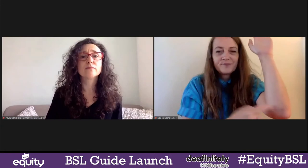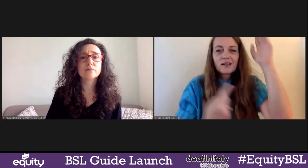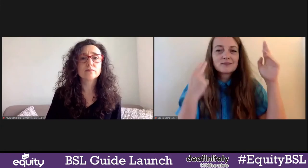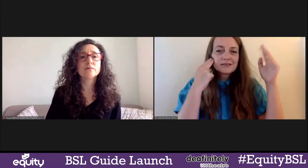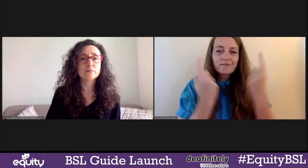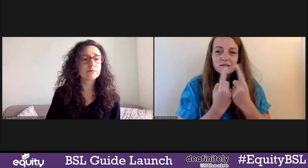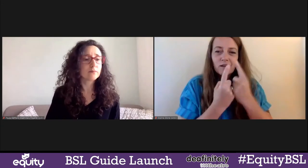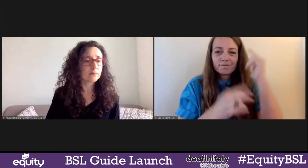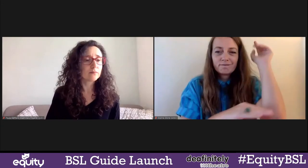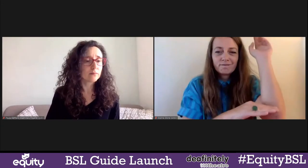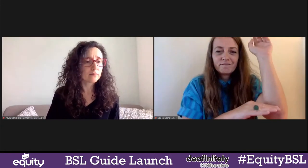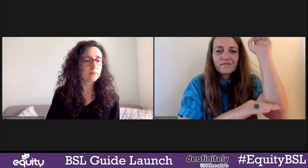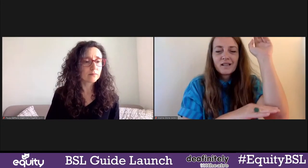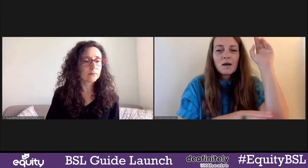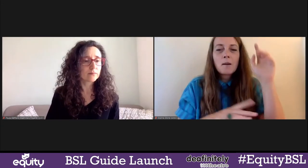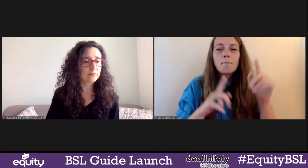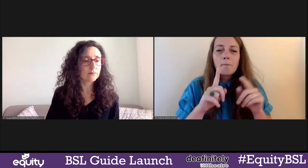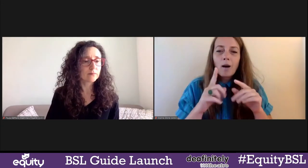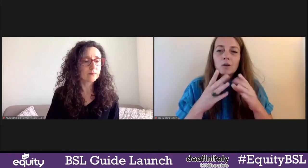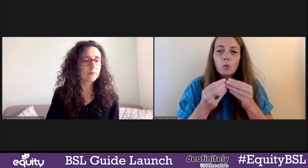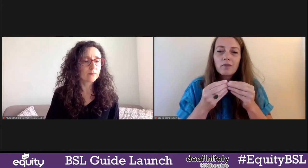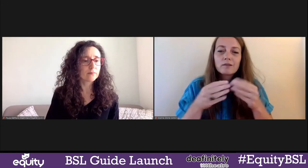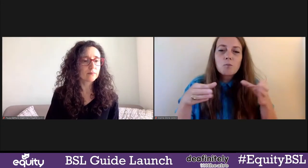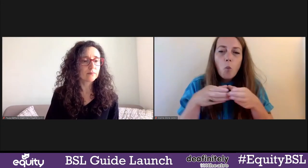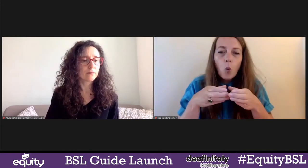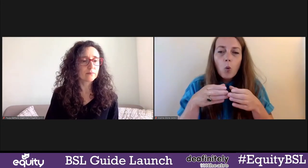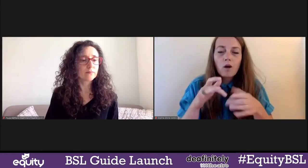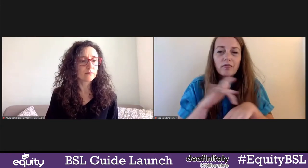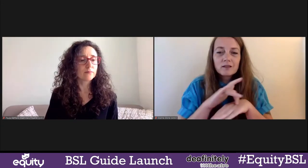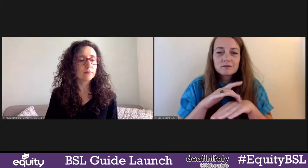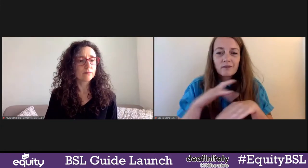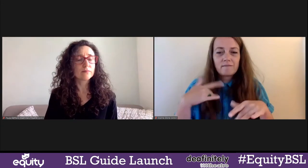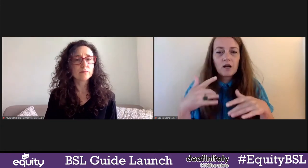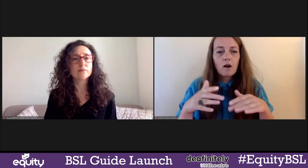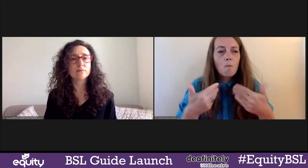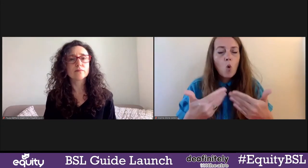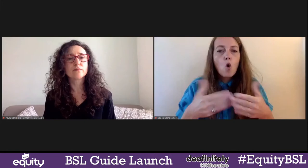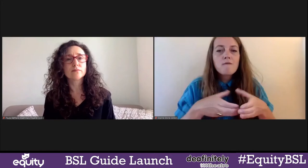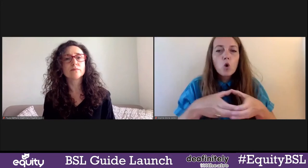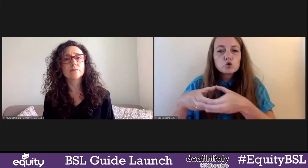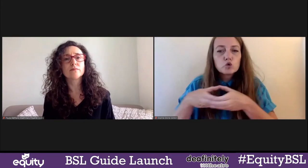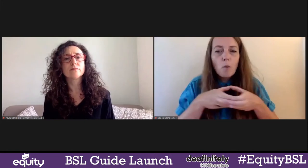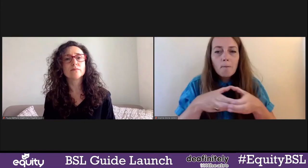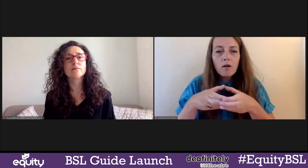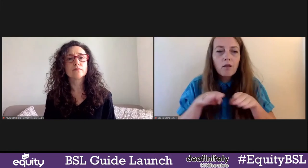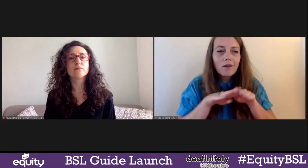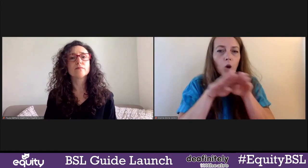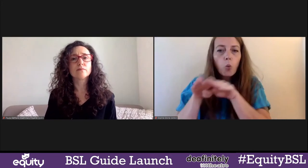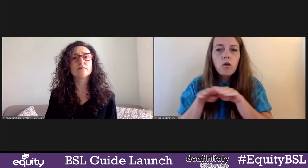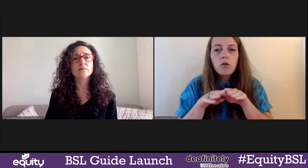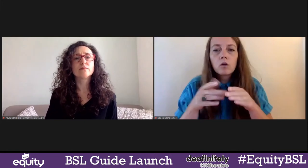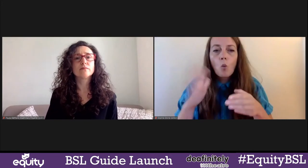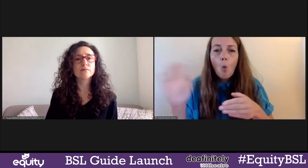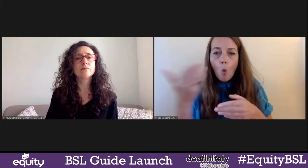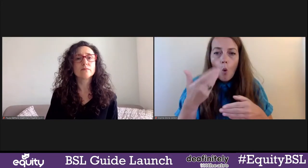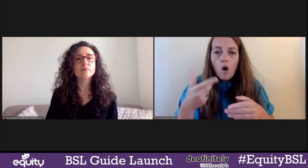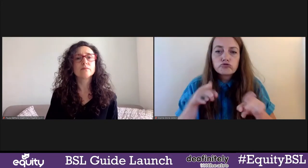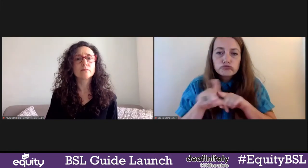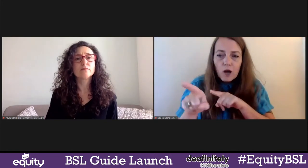often access cannot be a priority. It sits at the bottom of a long list of things that you have to do. A smaller company, when it's more of an ensemble,